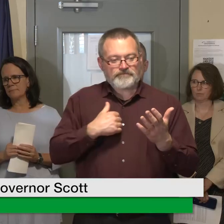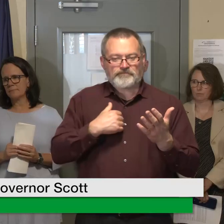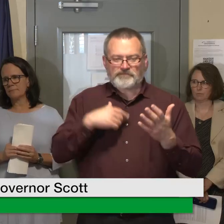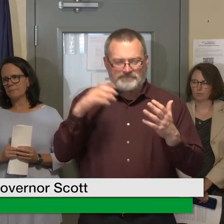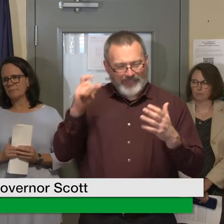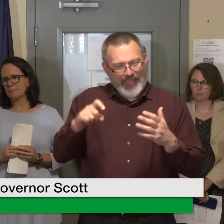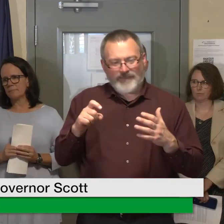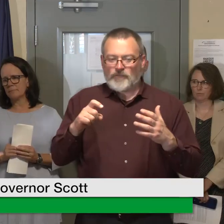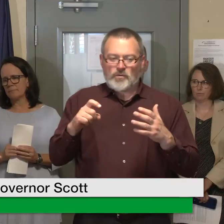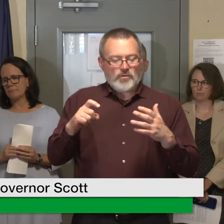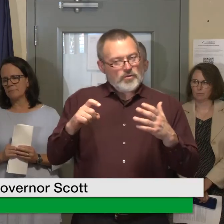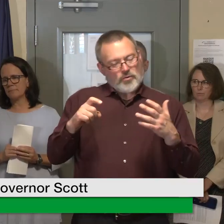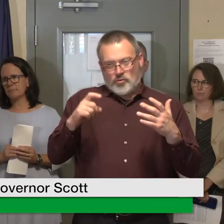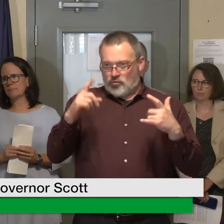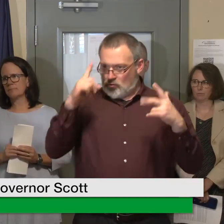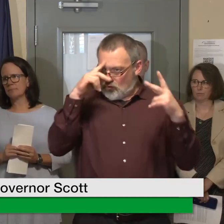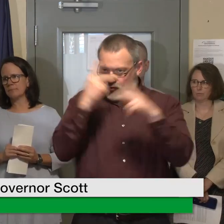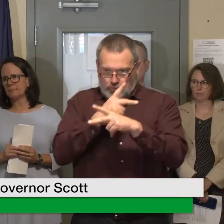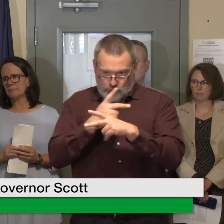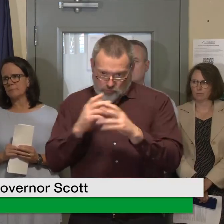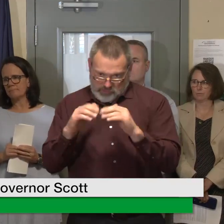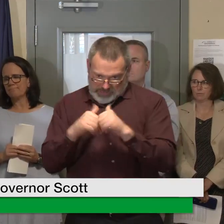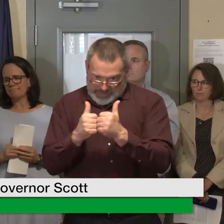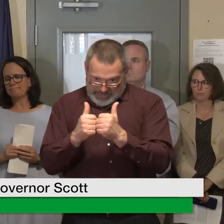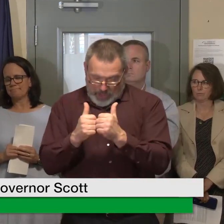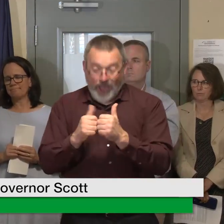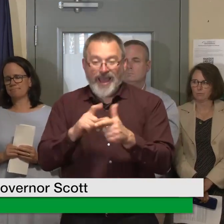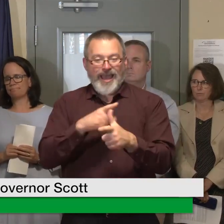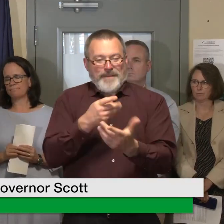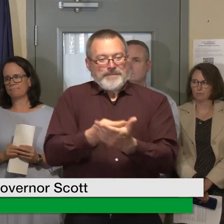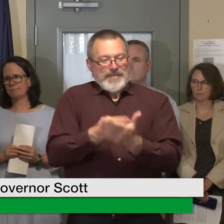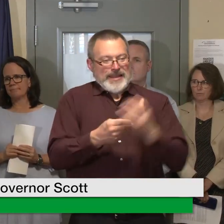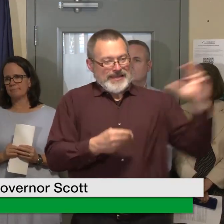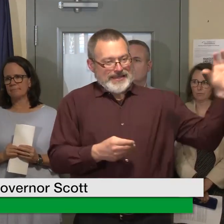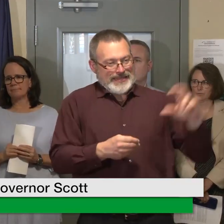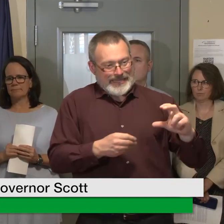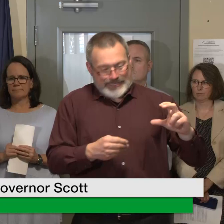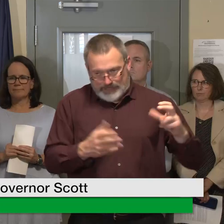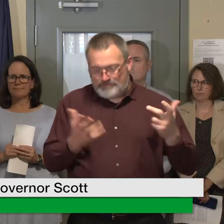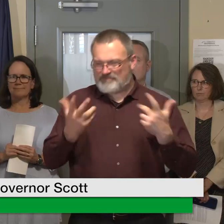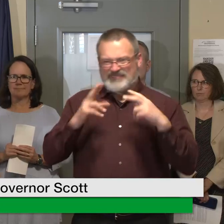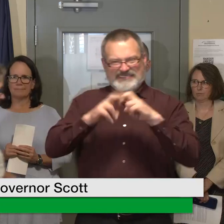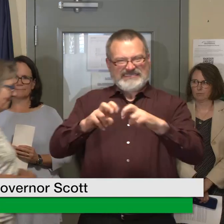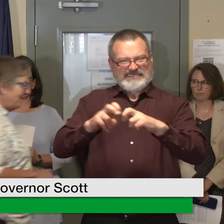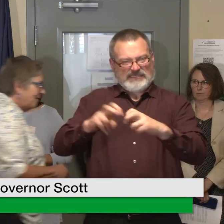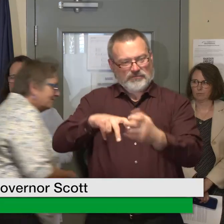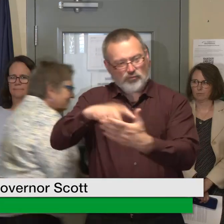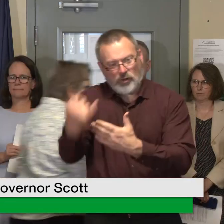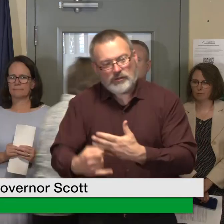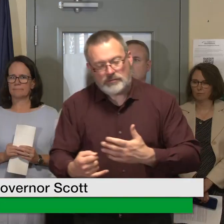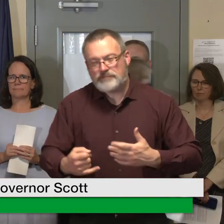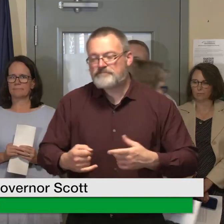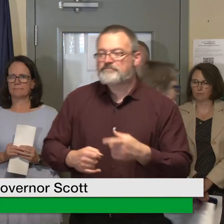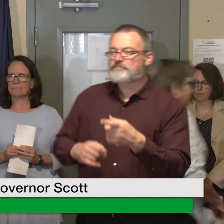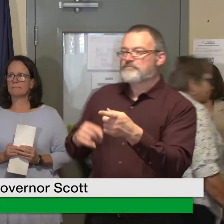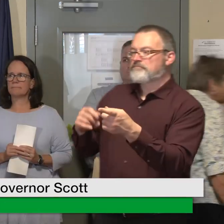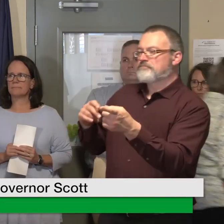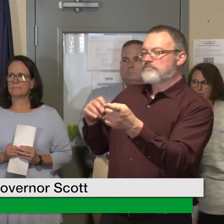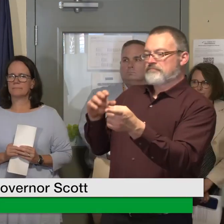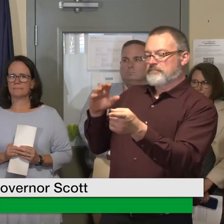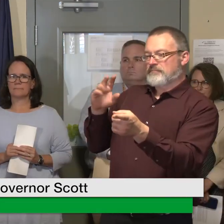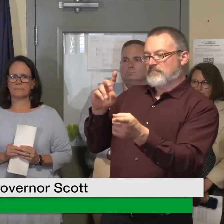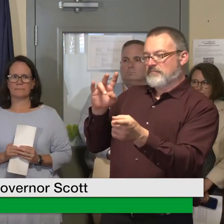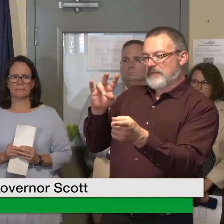federal funds and these watershed studies are going to help us do. Thank you. All righty. So much. Tim